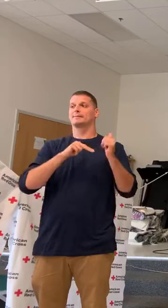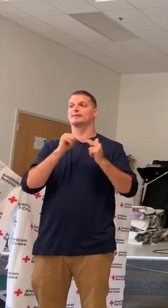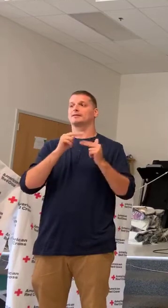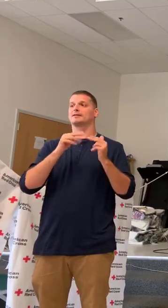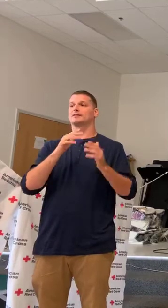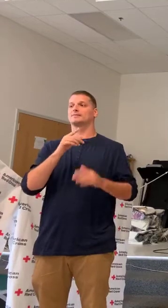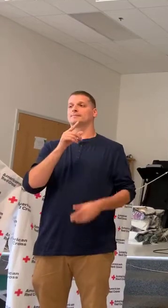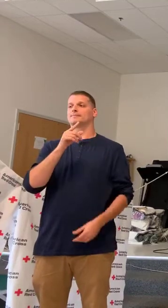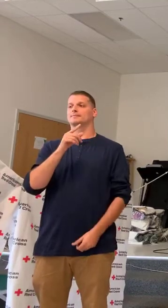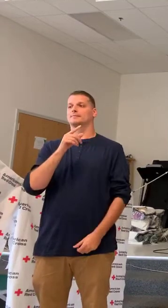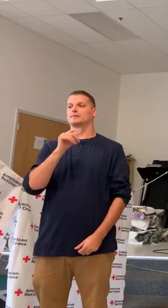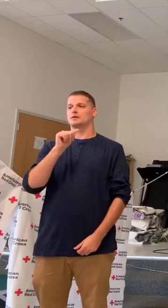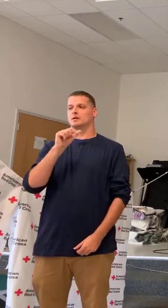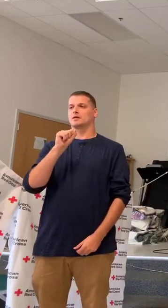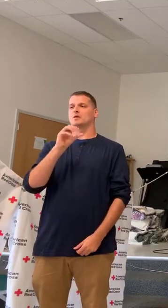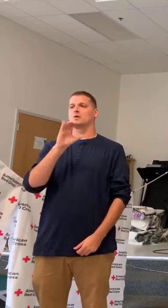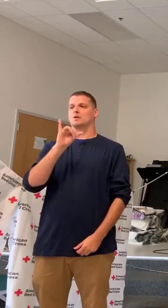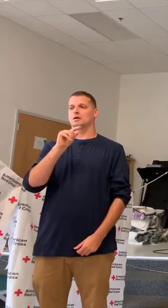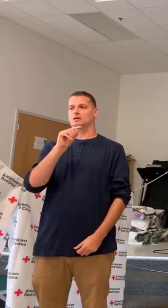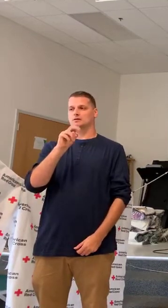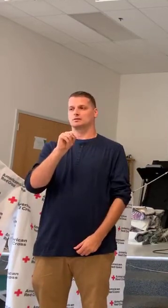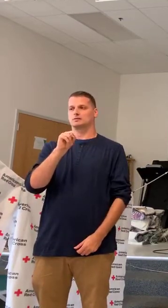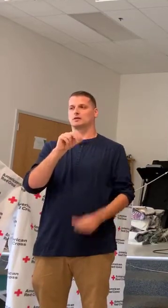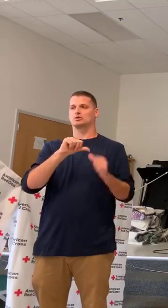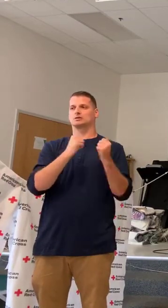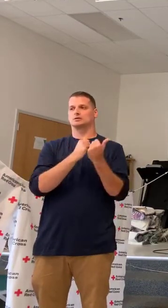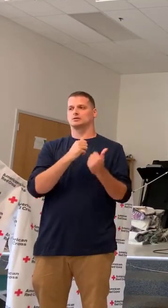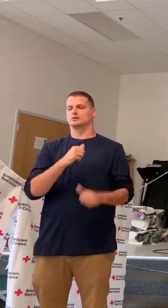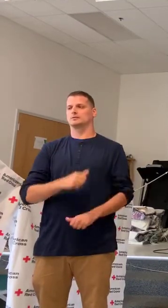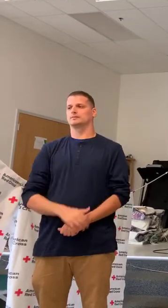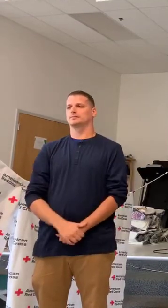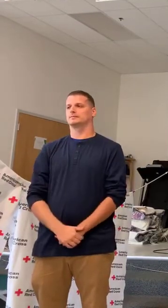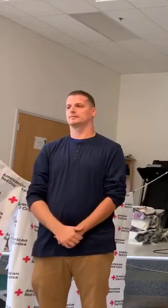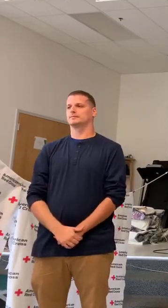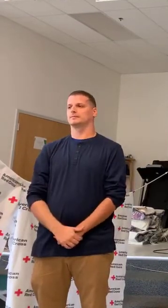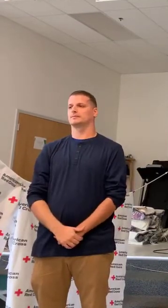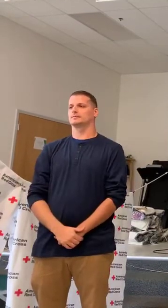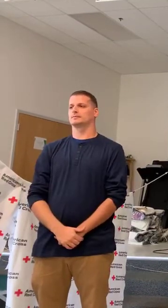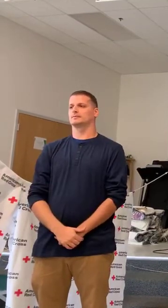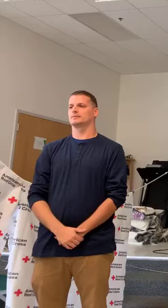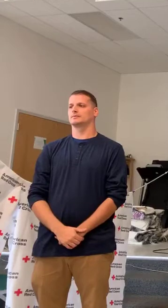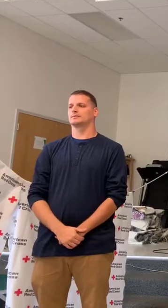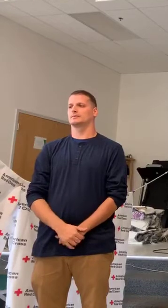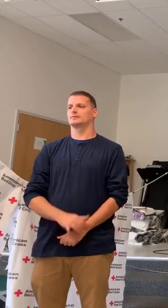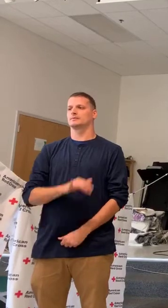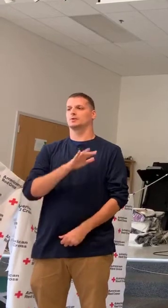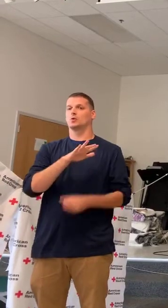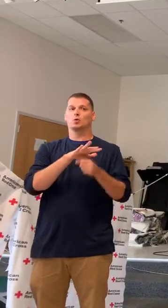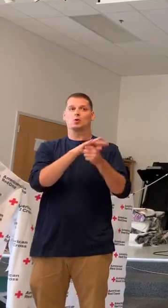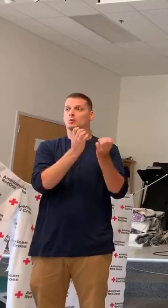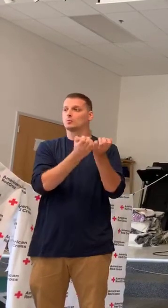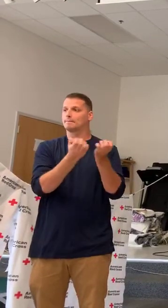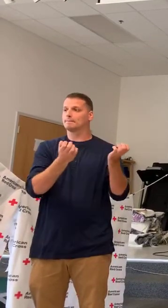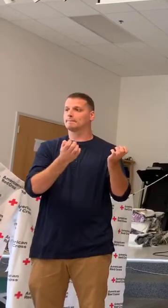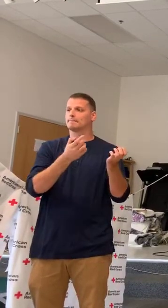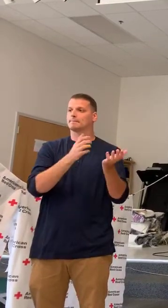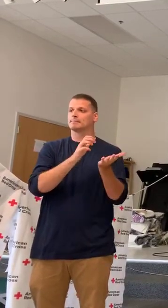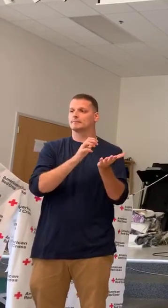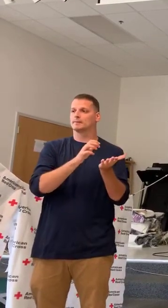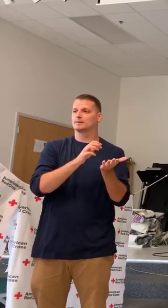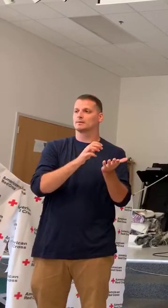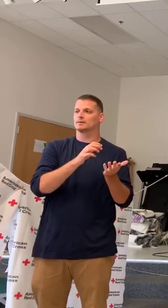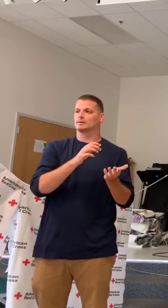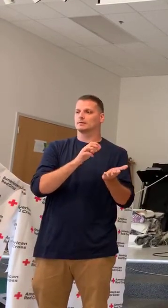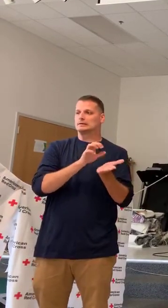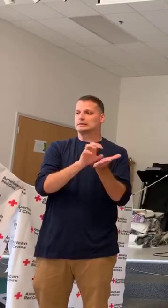I was just talking to Ed on the way up here, how hard it is to get the local equipment and excavators here quickly, and they live right here in the valley.